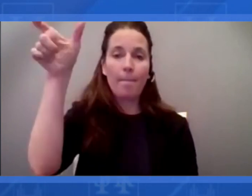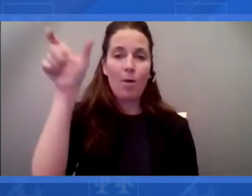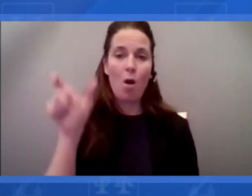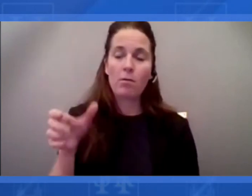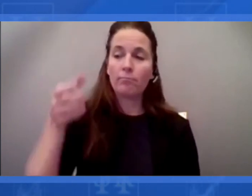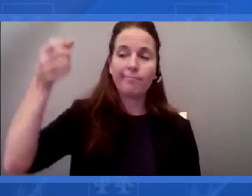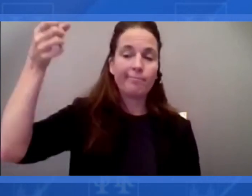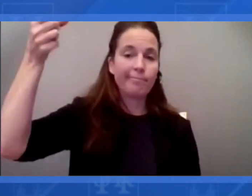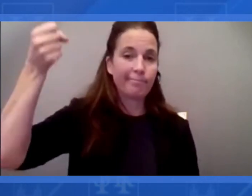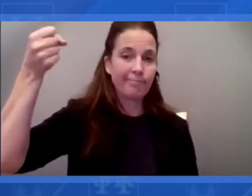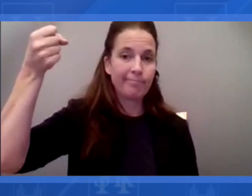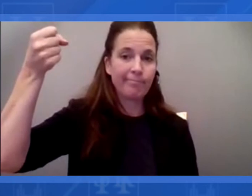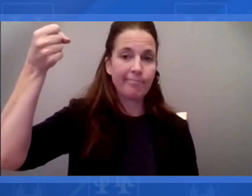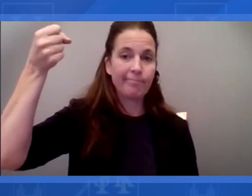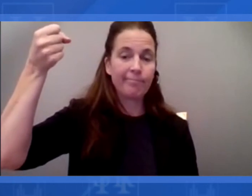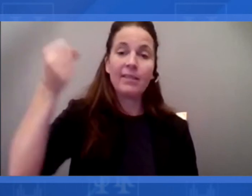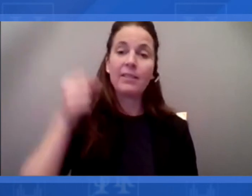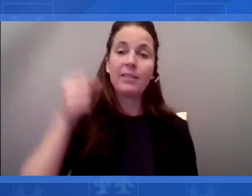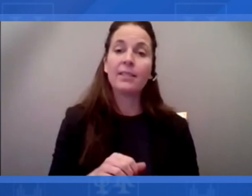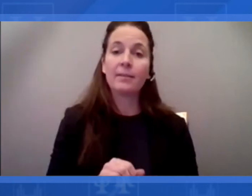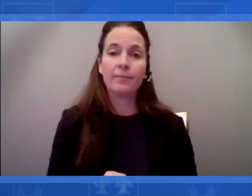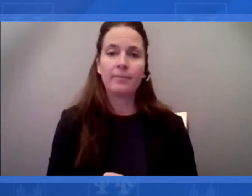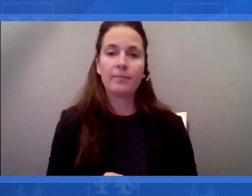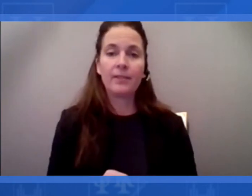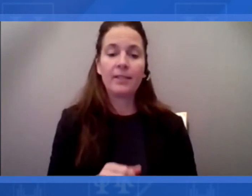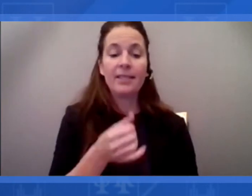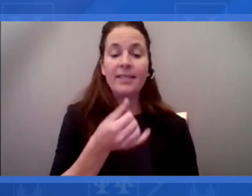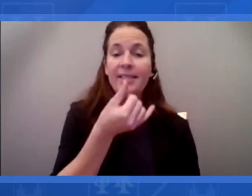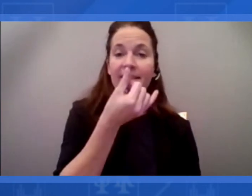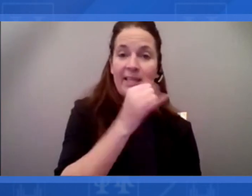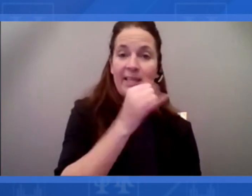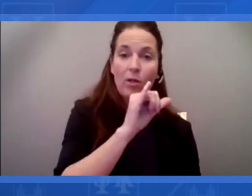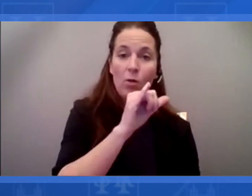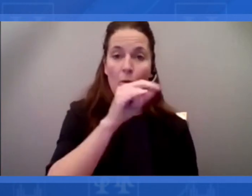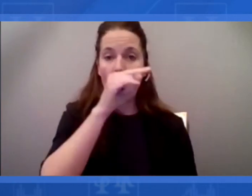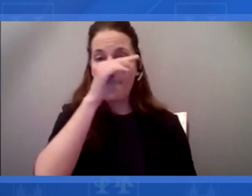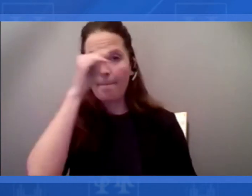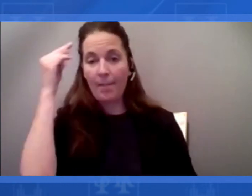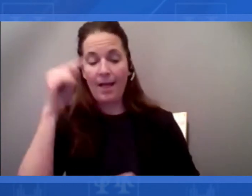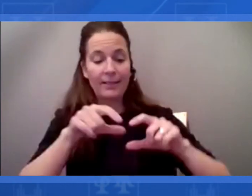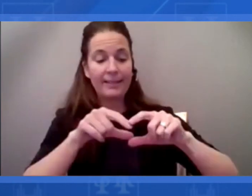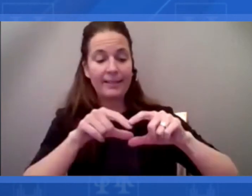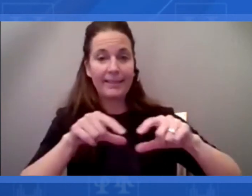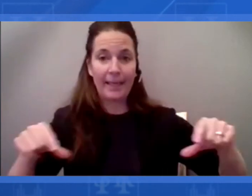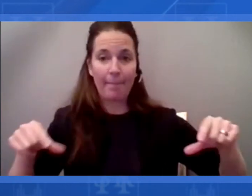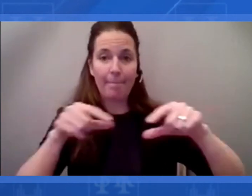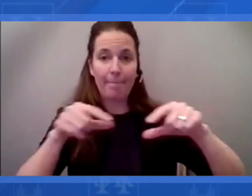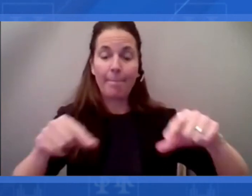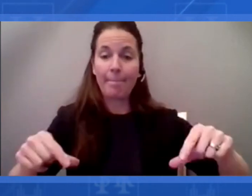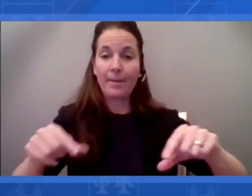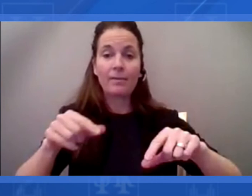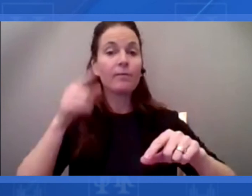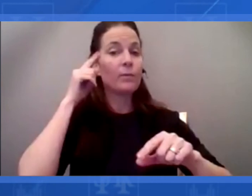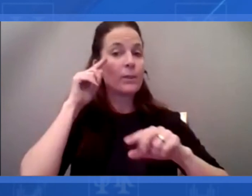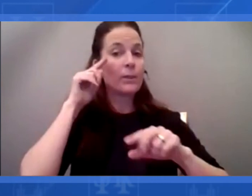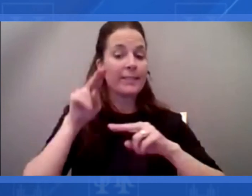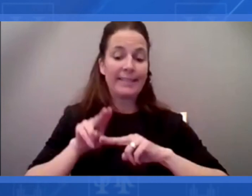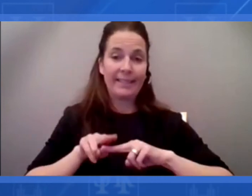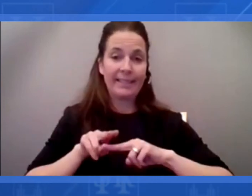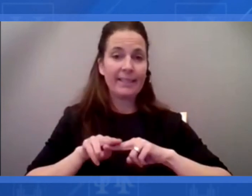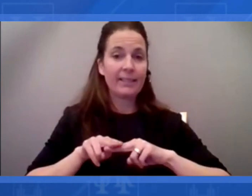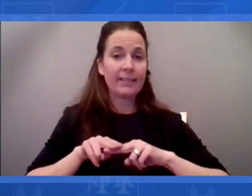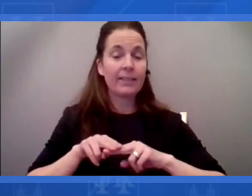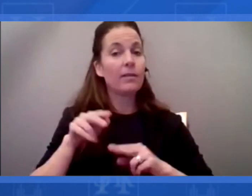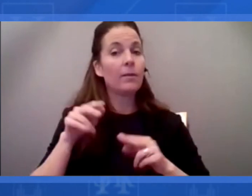grips, yellow and black reflective tape on the base of seats for people who are partially